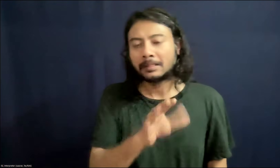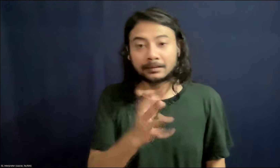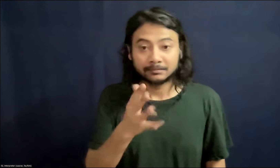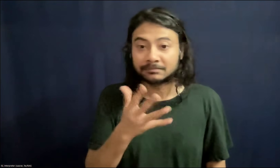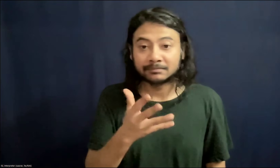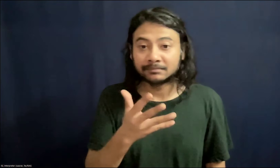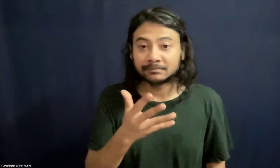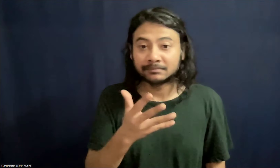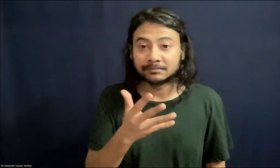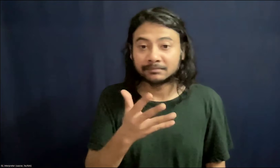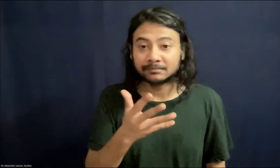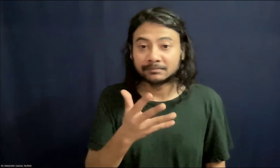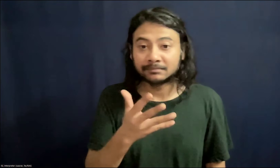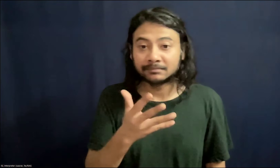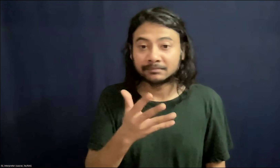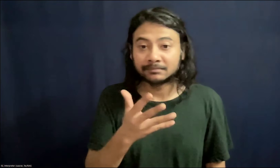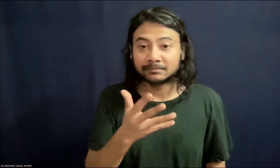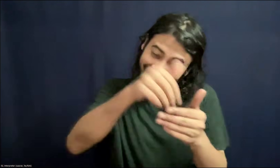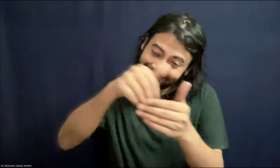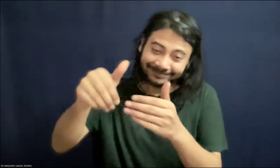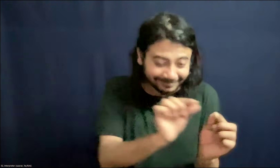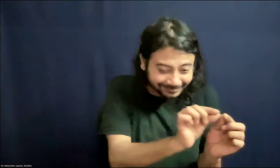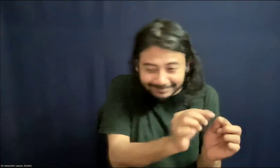ants, insects, elephants, everywhere.